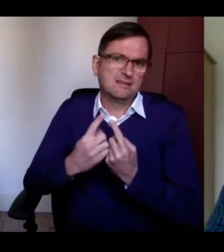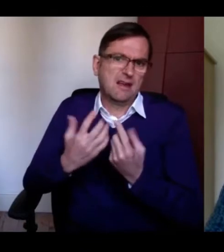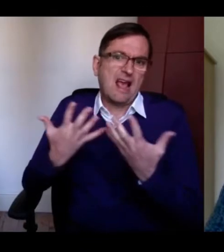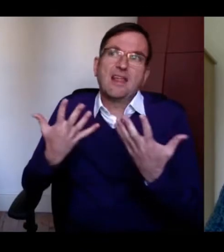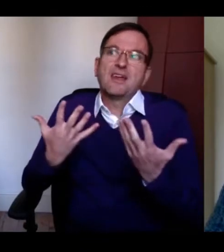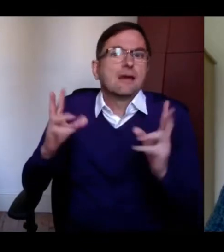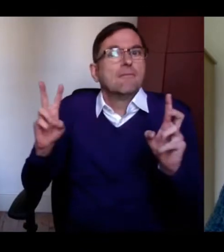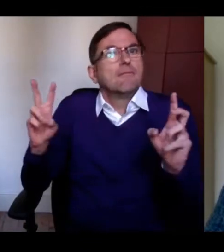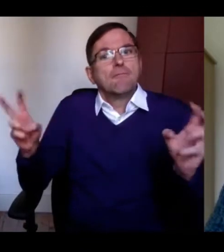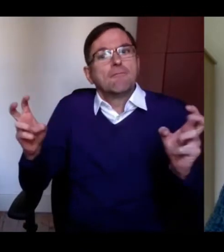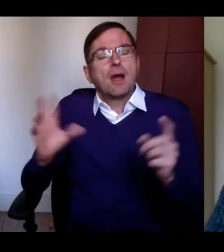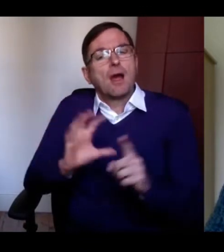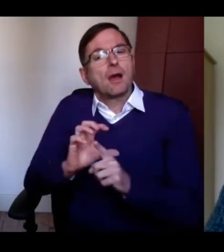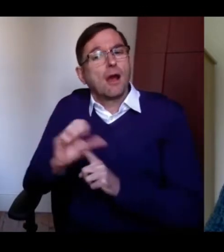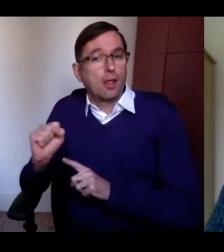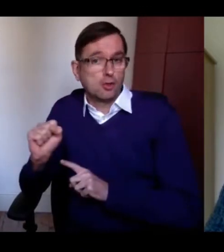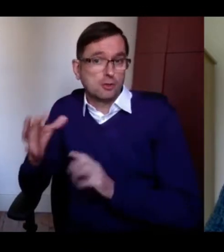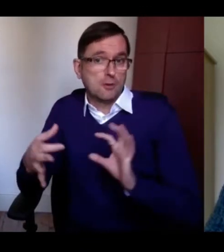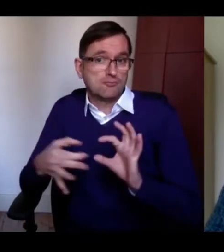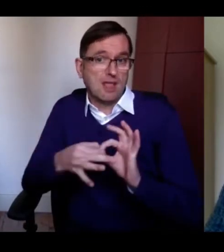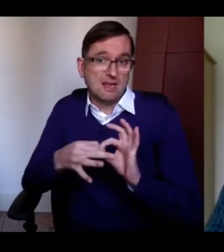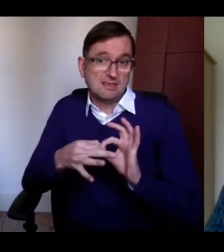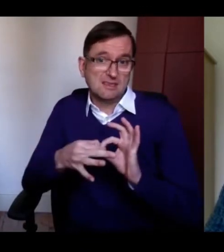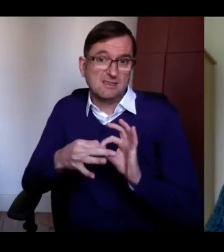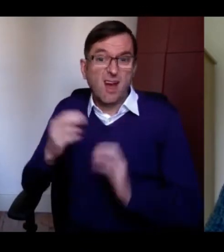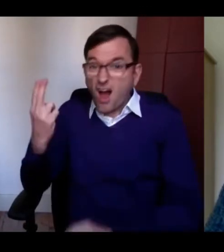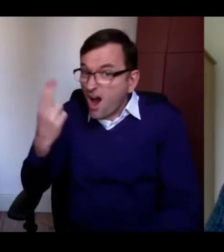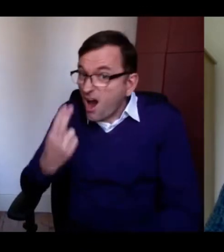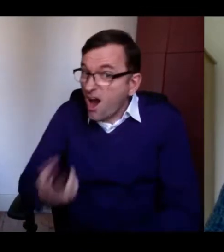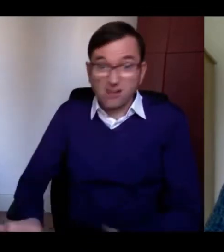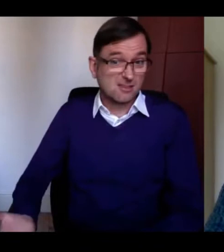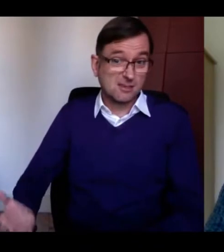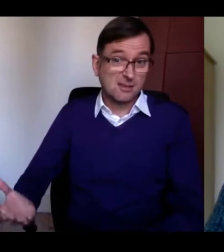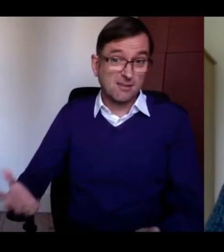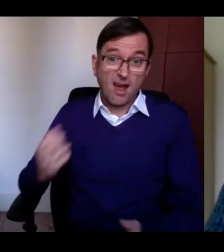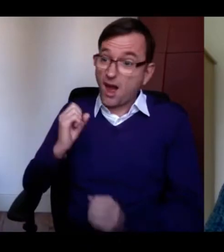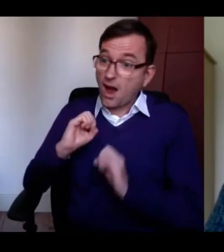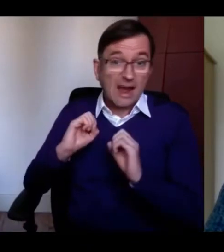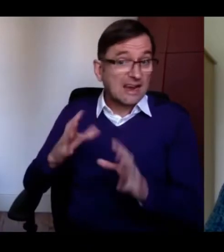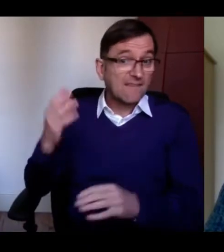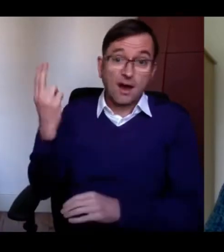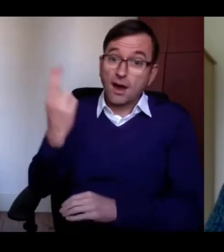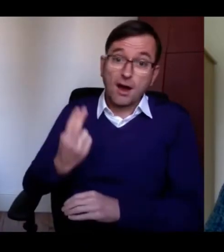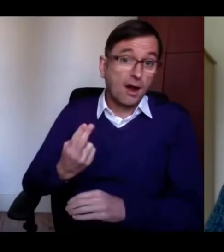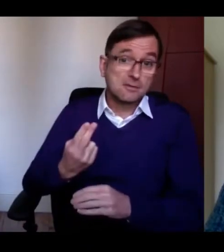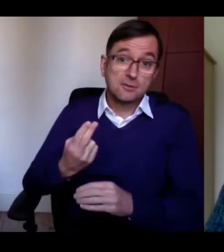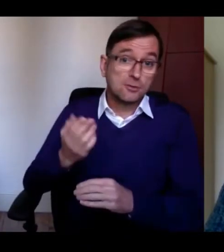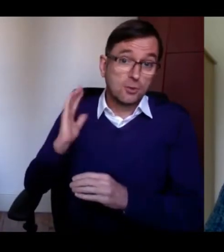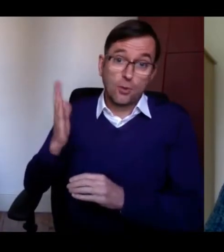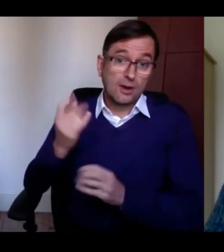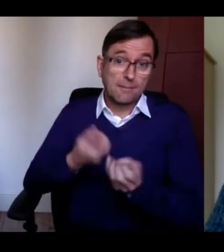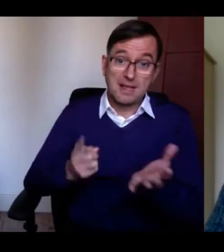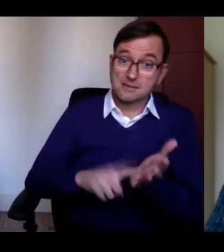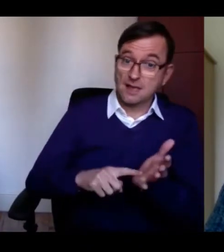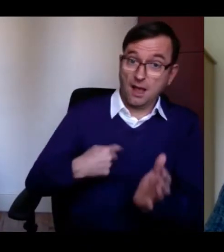lots of things. Anything cultural, I guess. Art especially. I